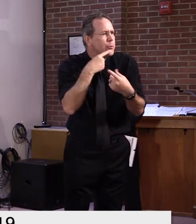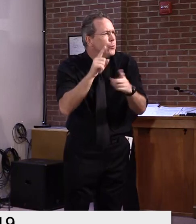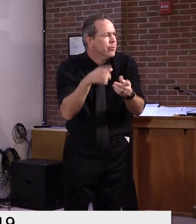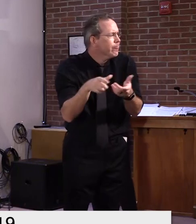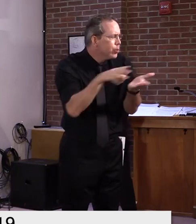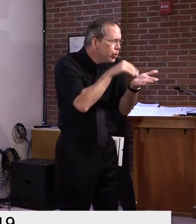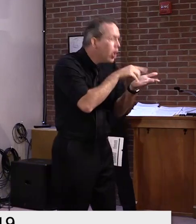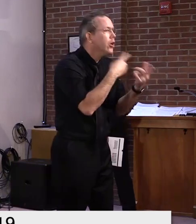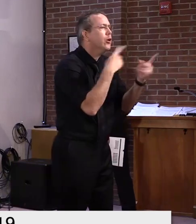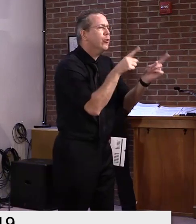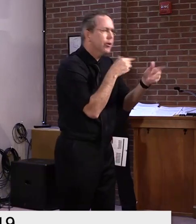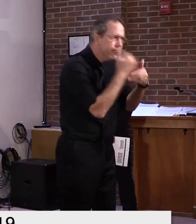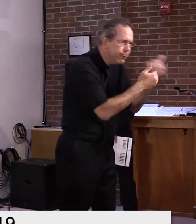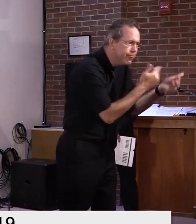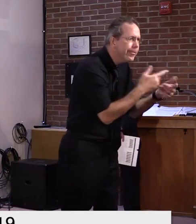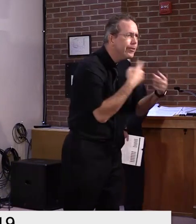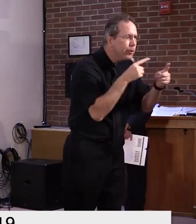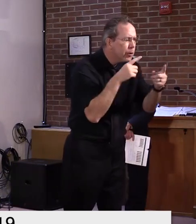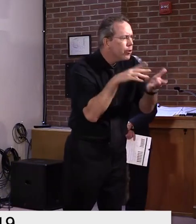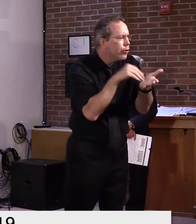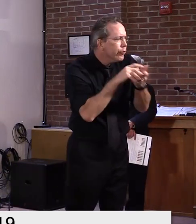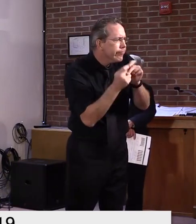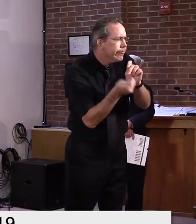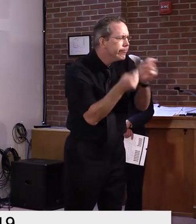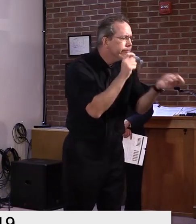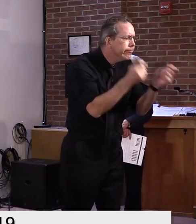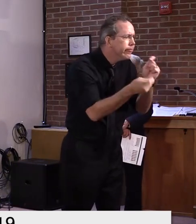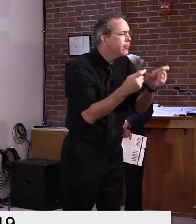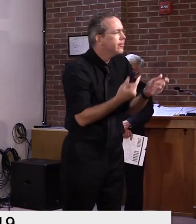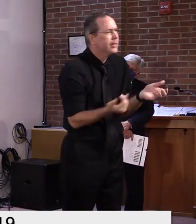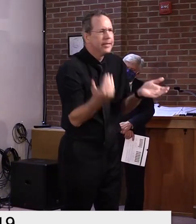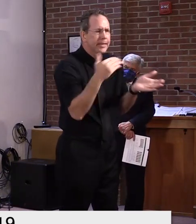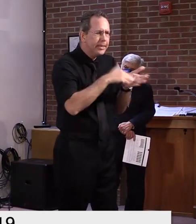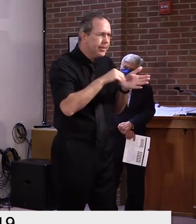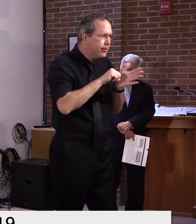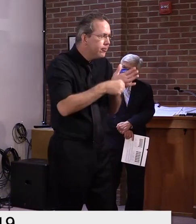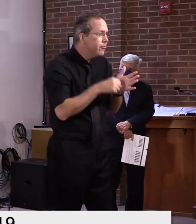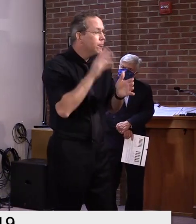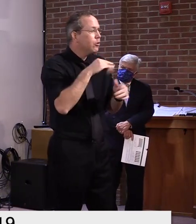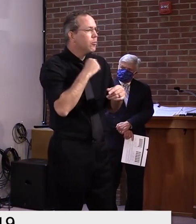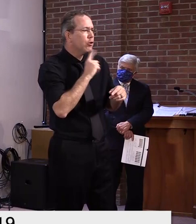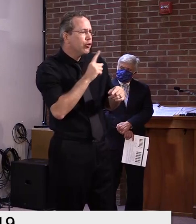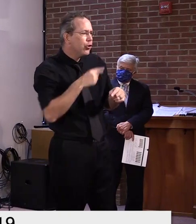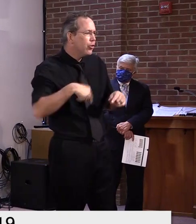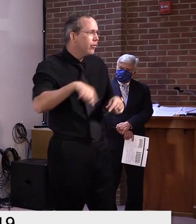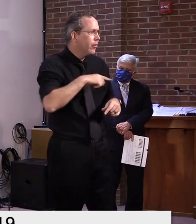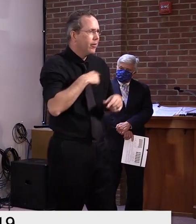to prevent this from happening, but also to make sure that we're healthier.